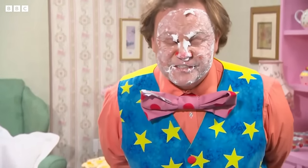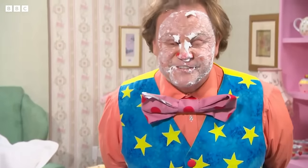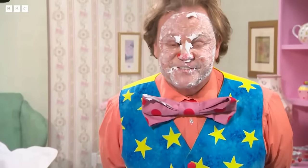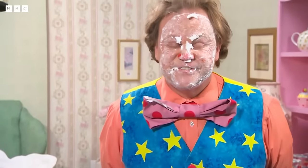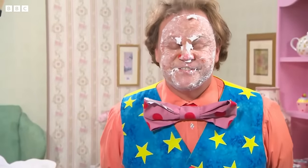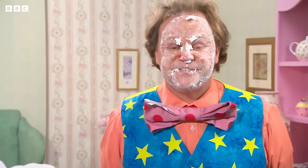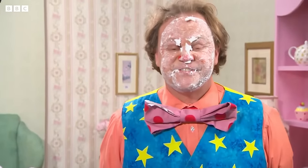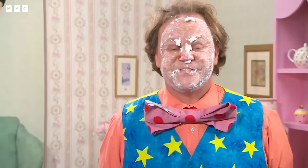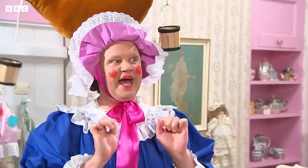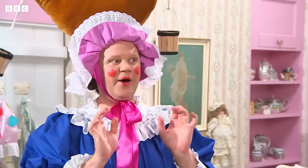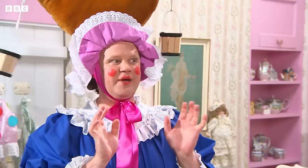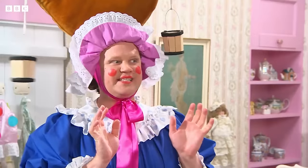Ooh, how is it?